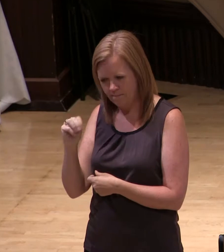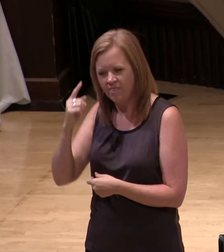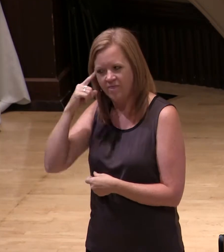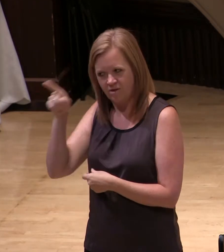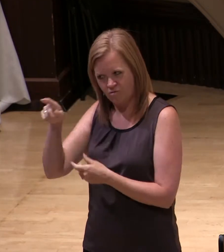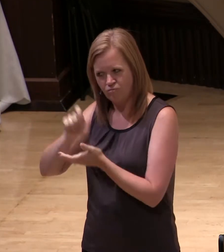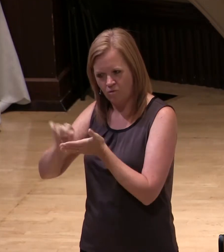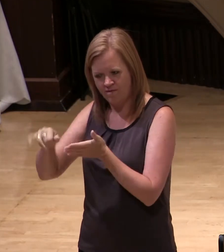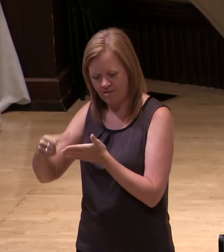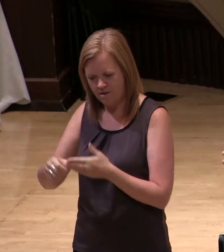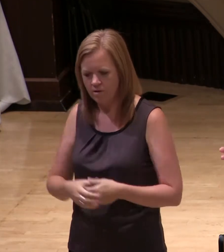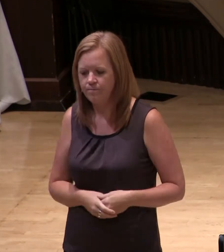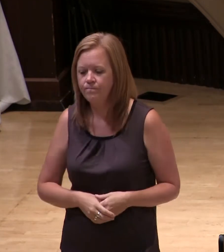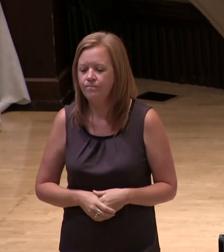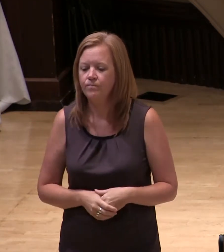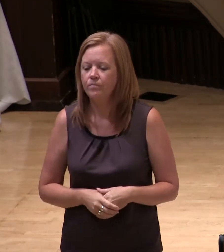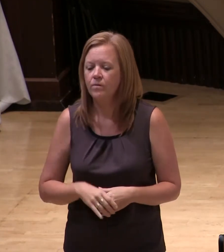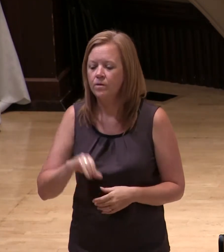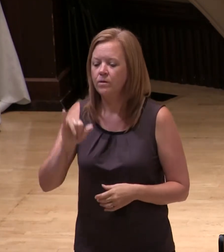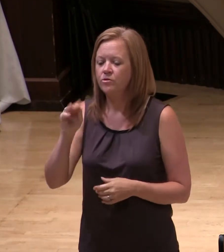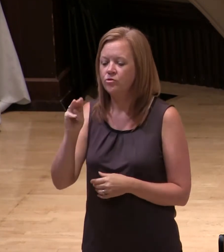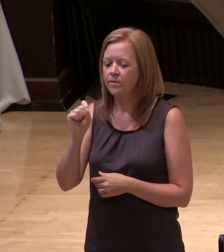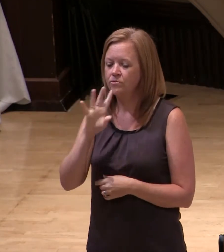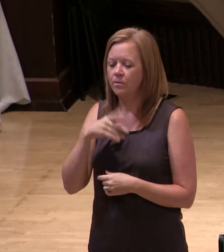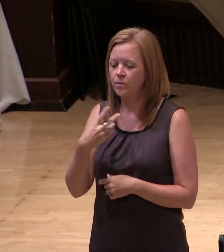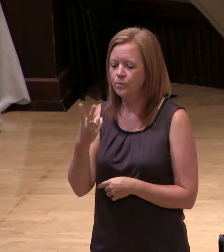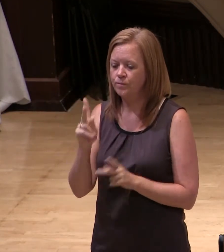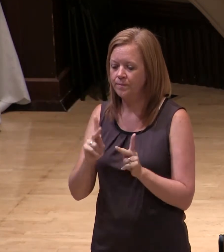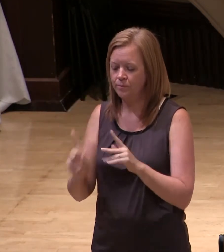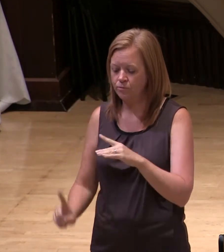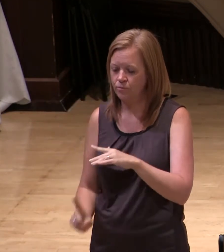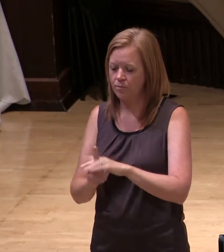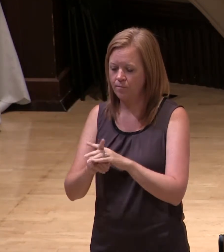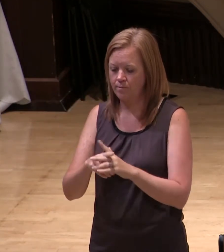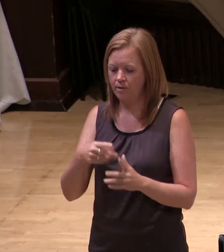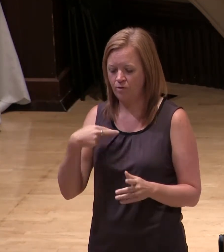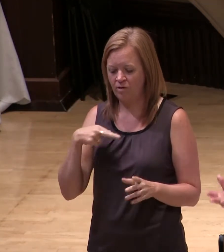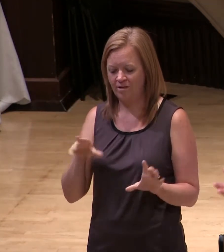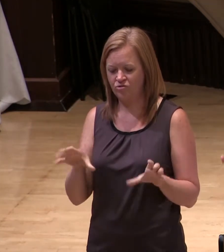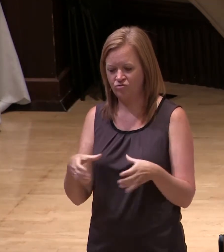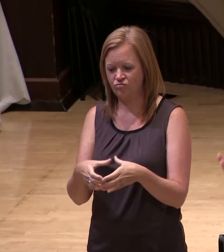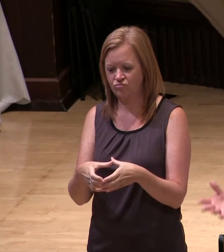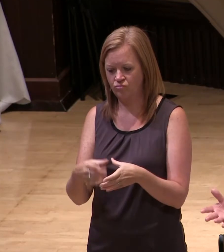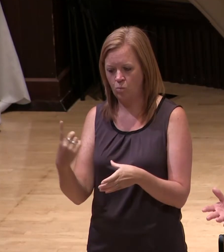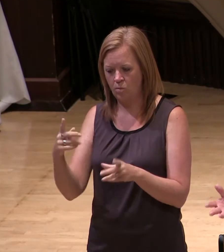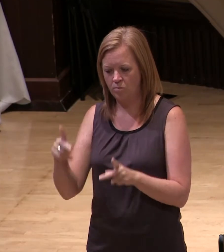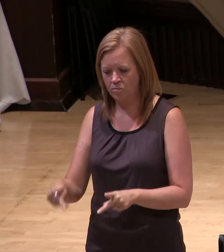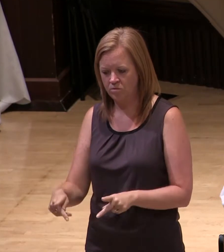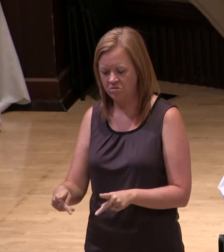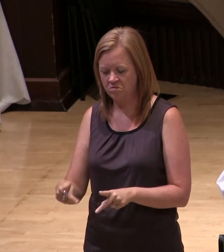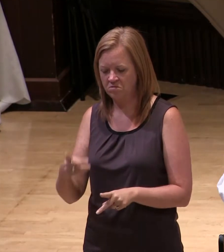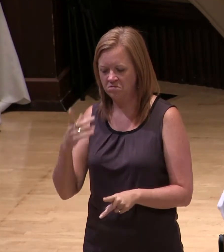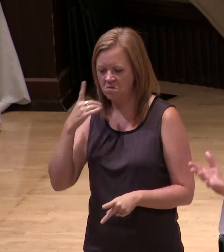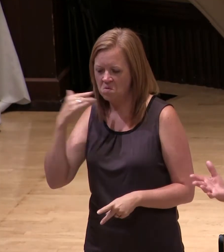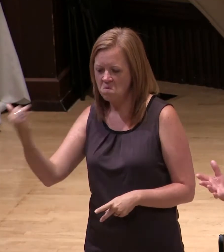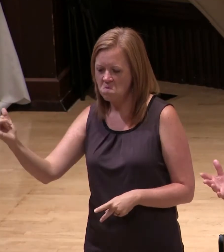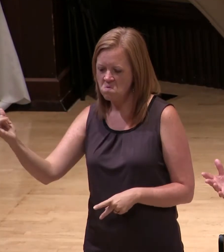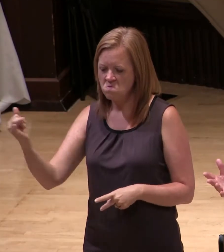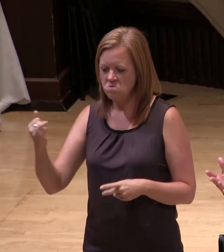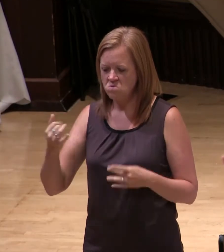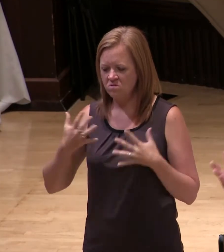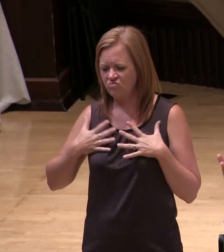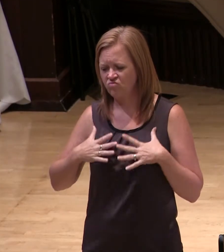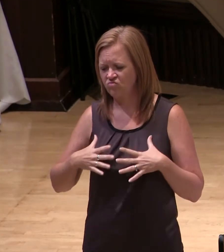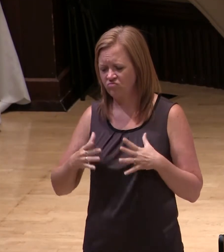So James talks about two people who come to a religious gathering. One is dripping with gold, just finely